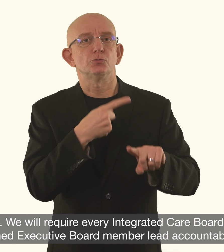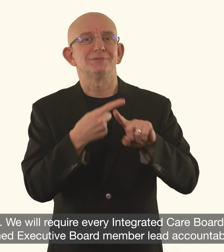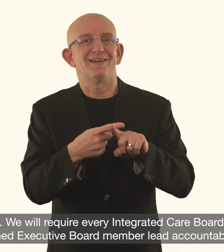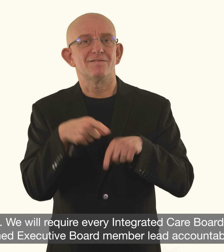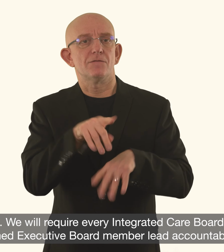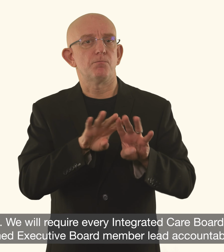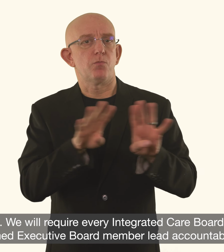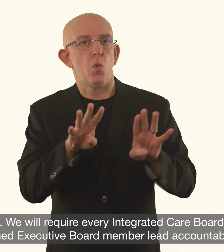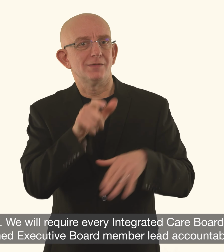accountable for SEND.